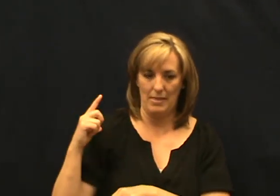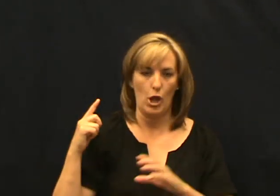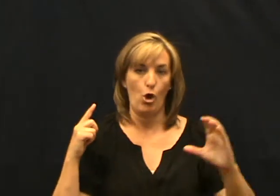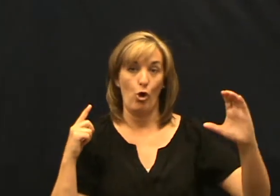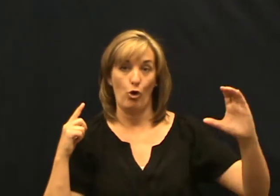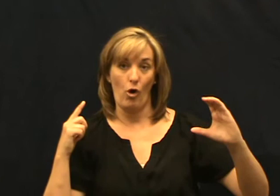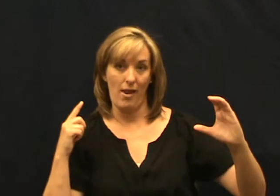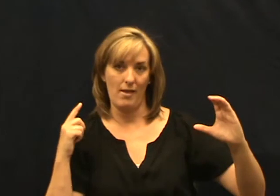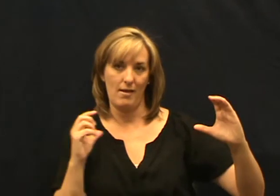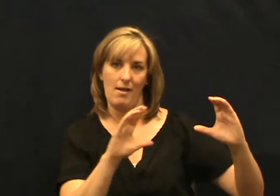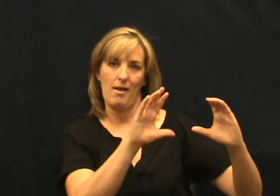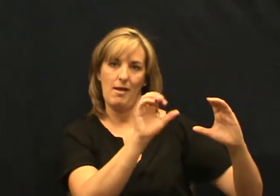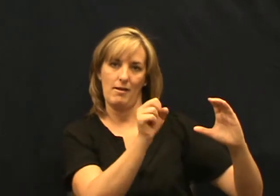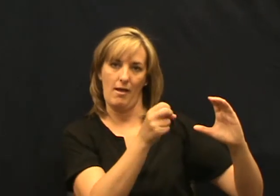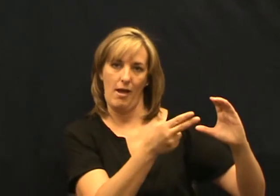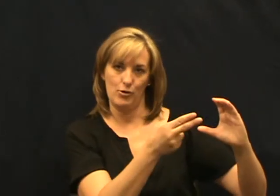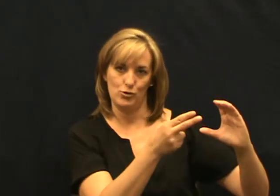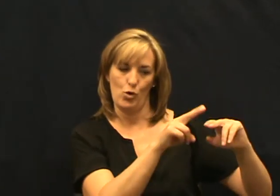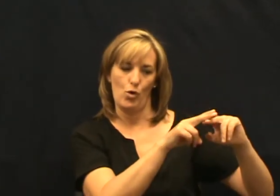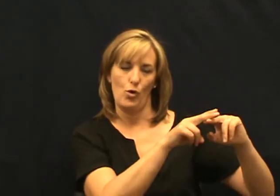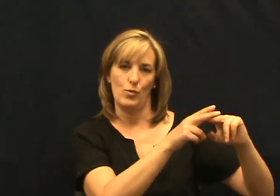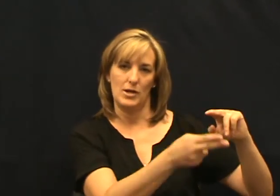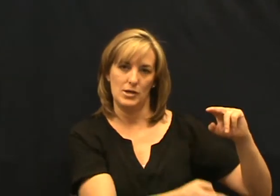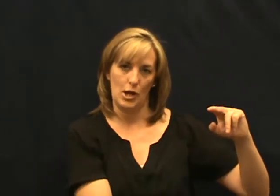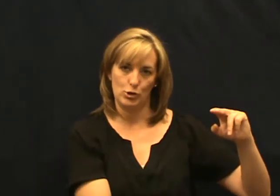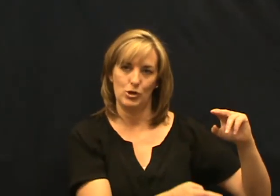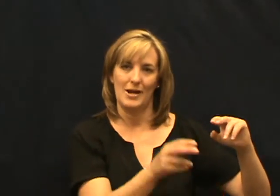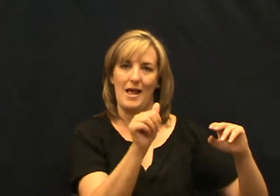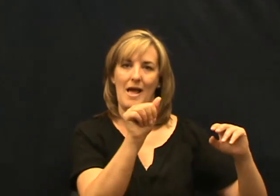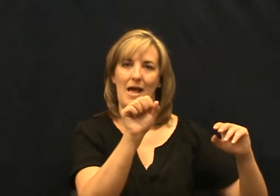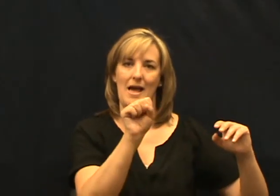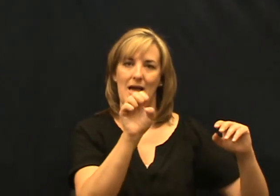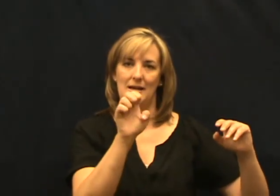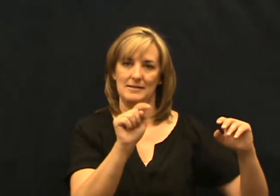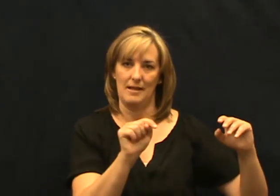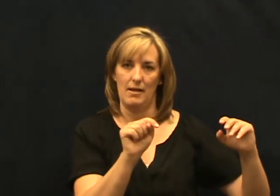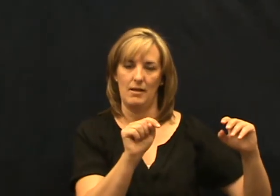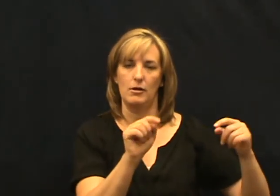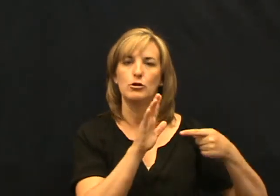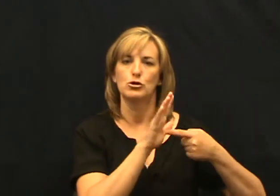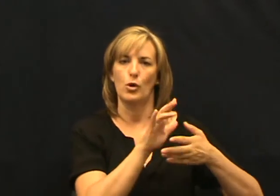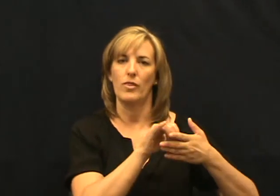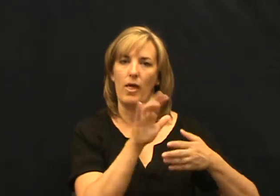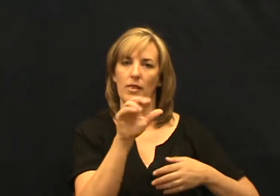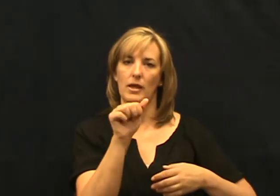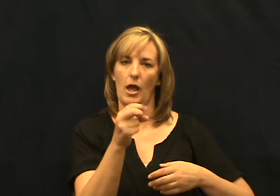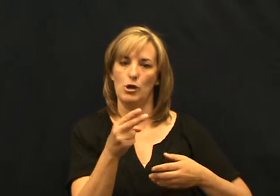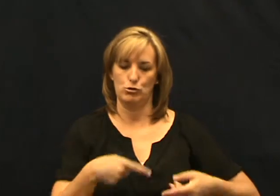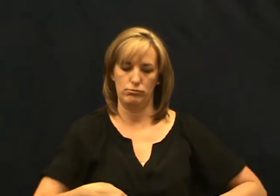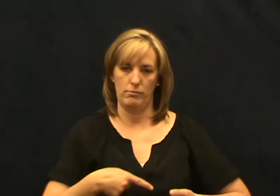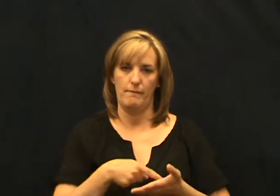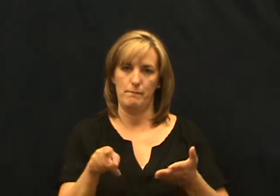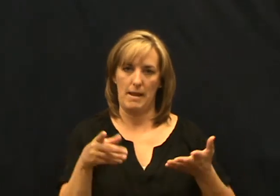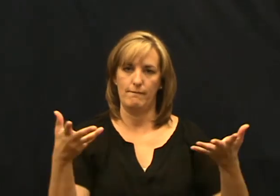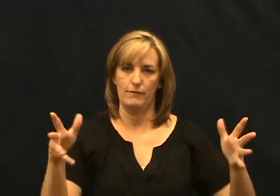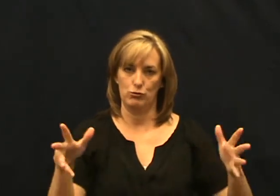cash, which is a reduction of an asset, to show that the cash has gone out the door. that's a review